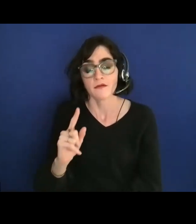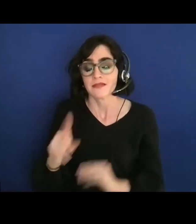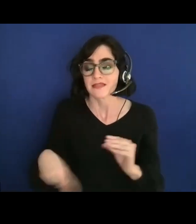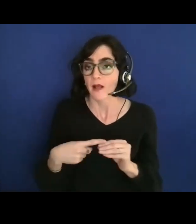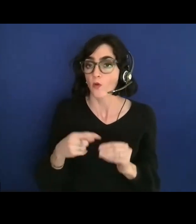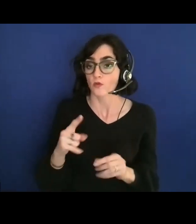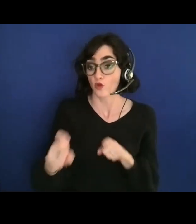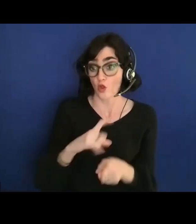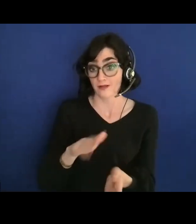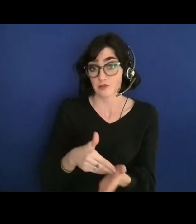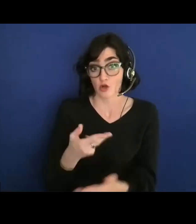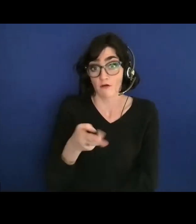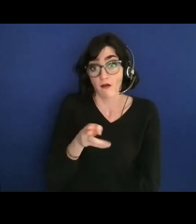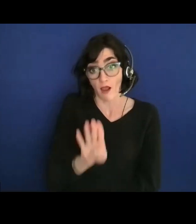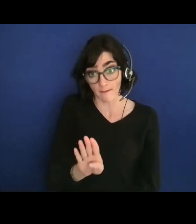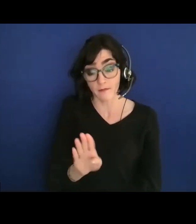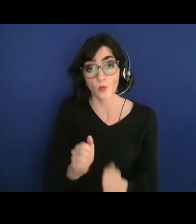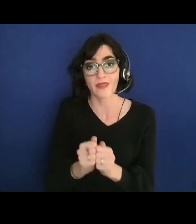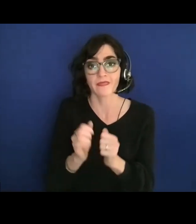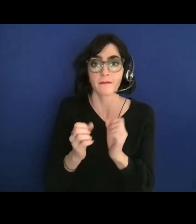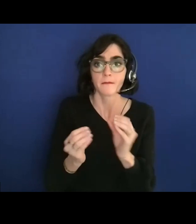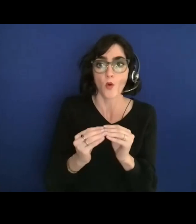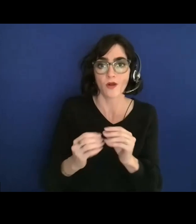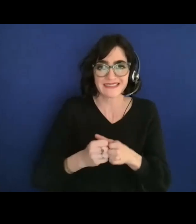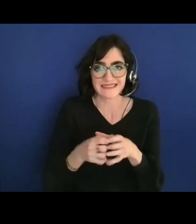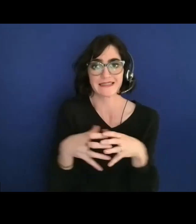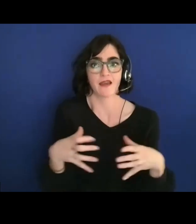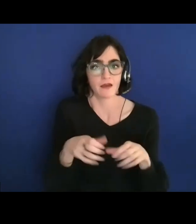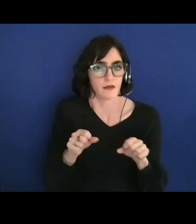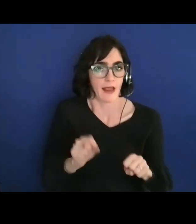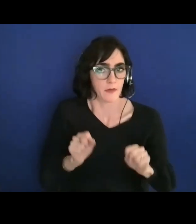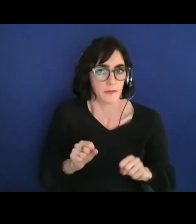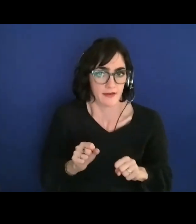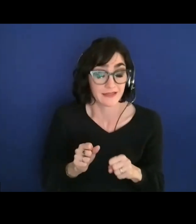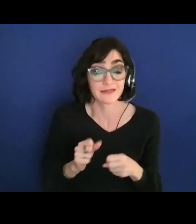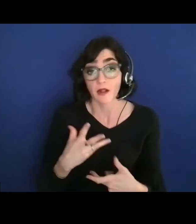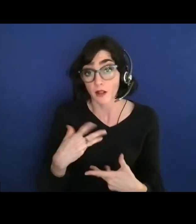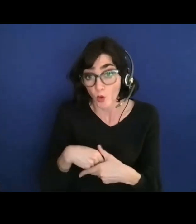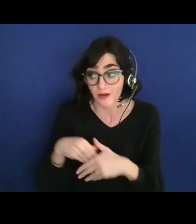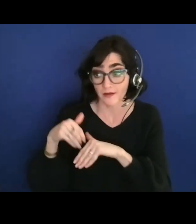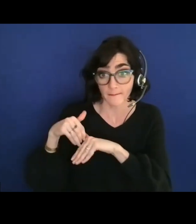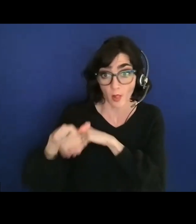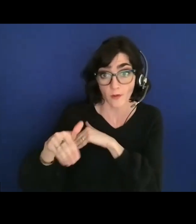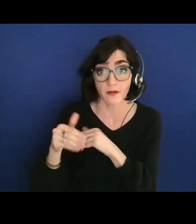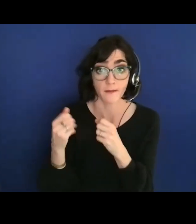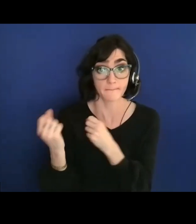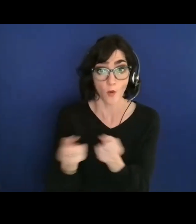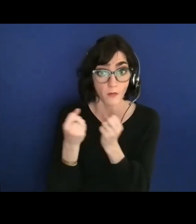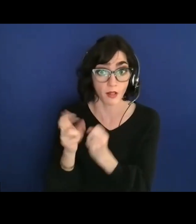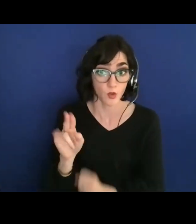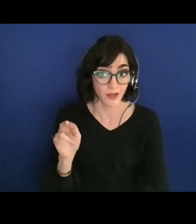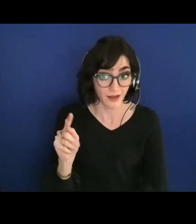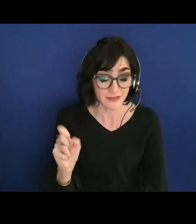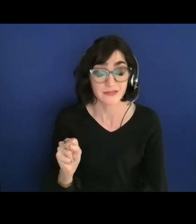center hubs, which have those extended capabilities, including deployment of mobile teams and